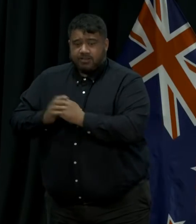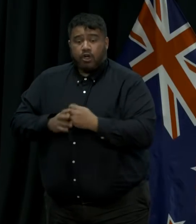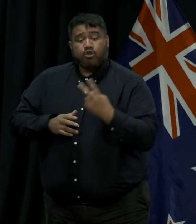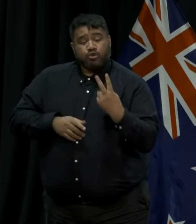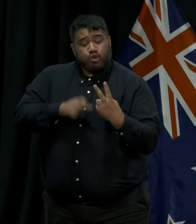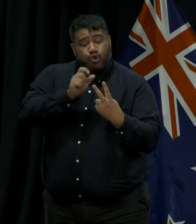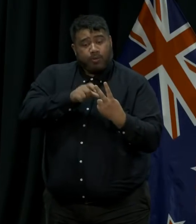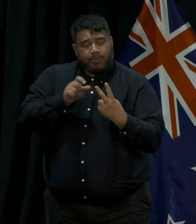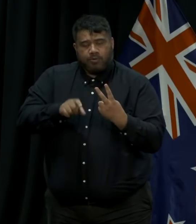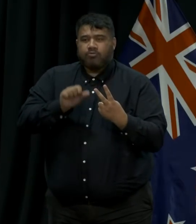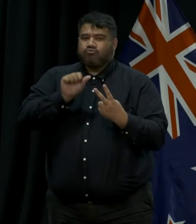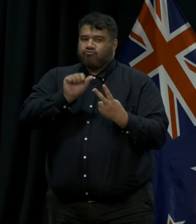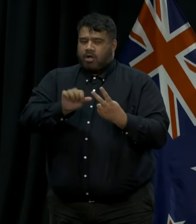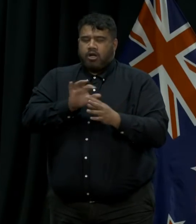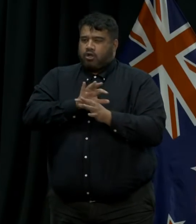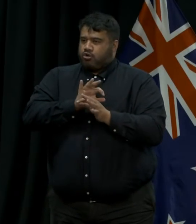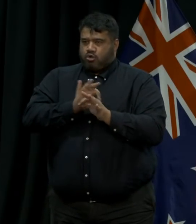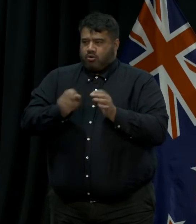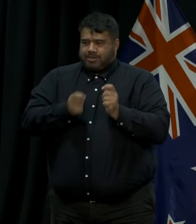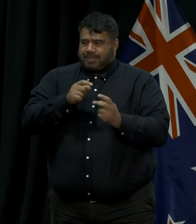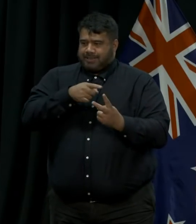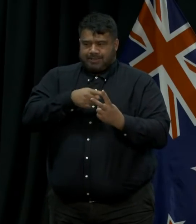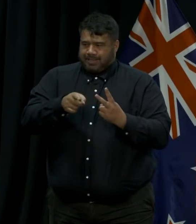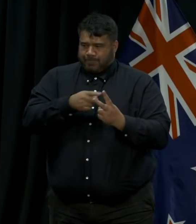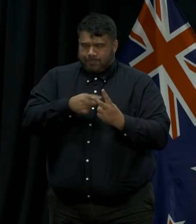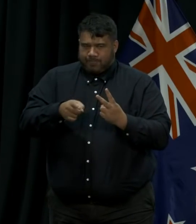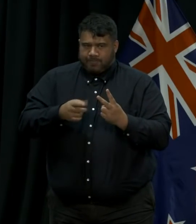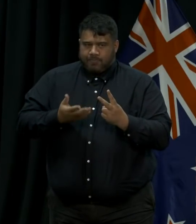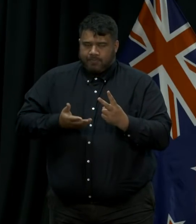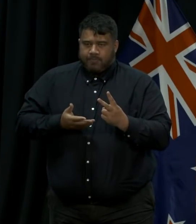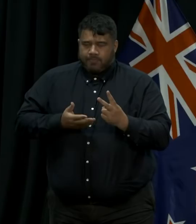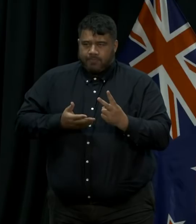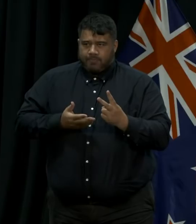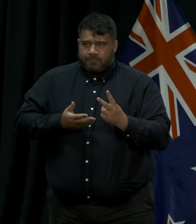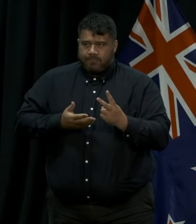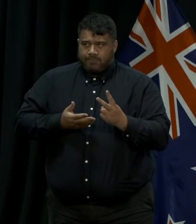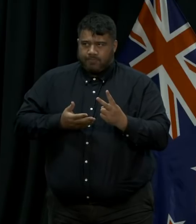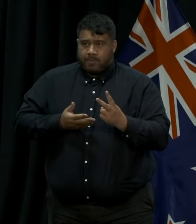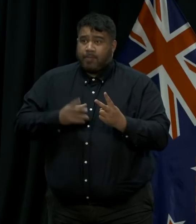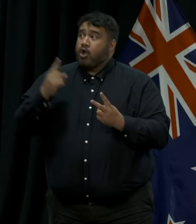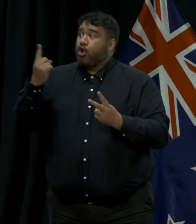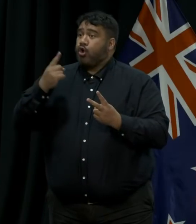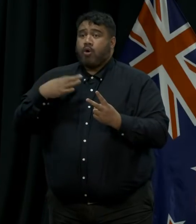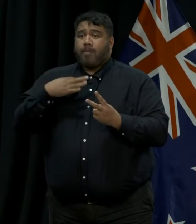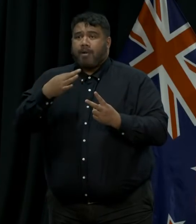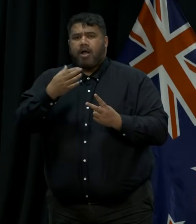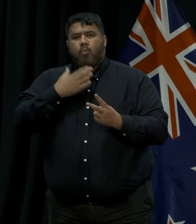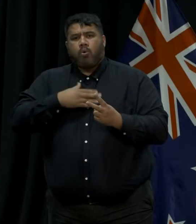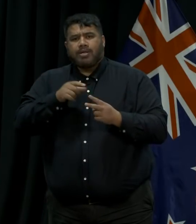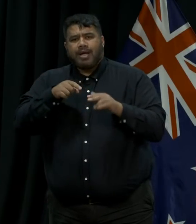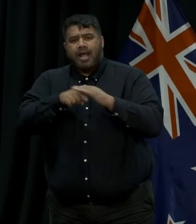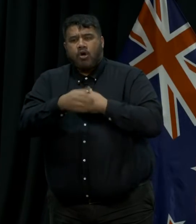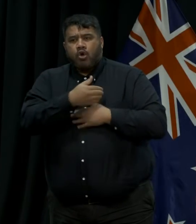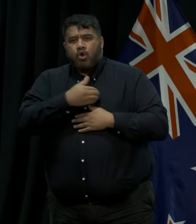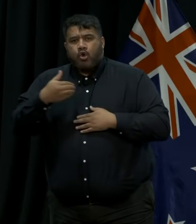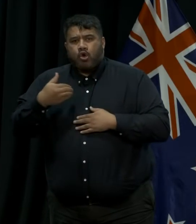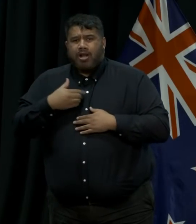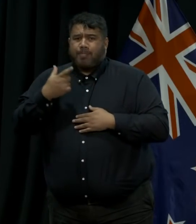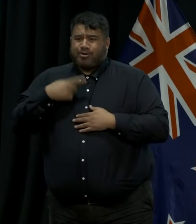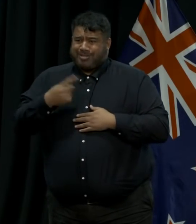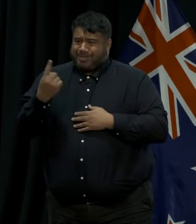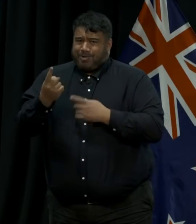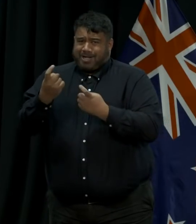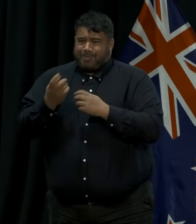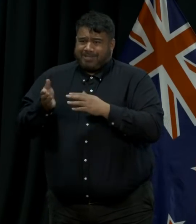and of course an expectation that anyone who was undergoing consideration for compassionate leave would be tested. It is